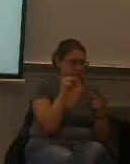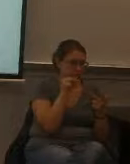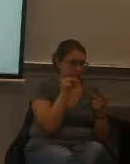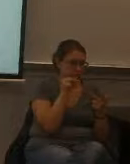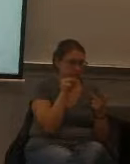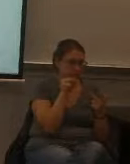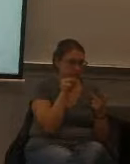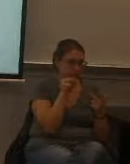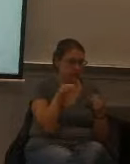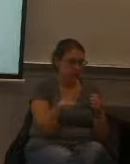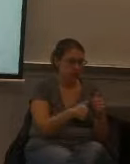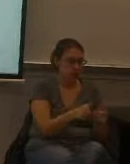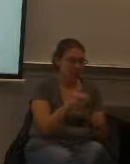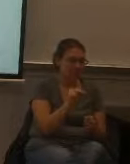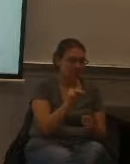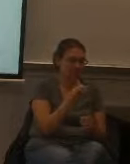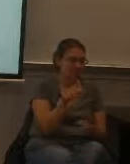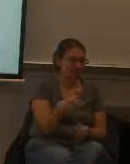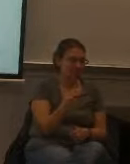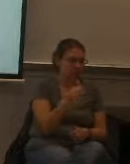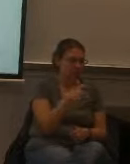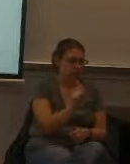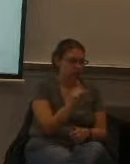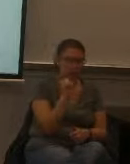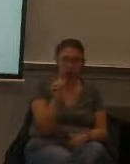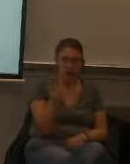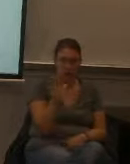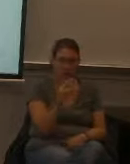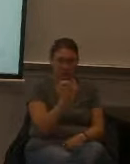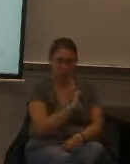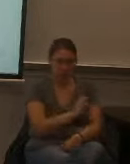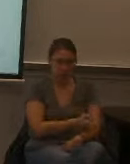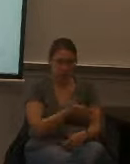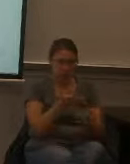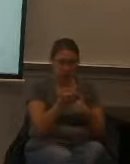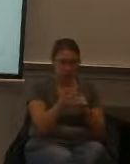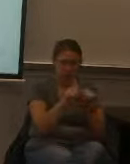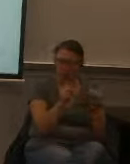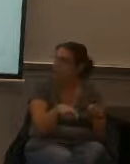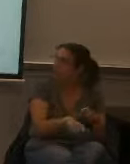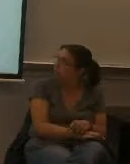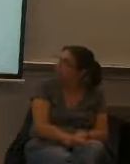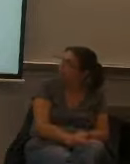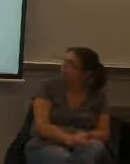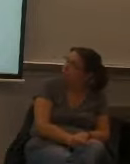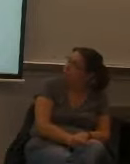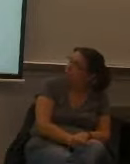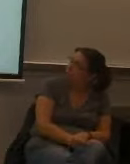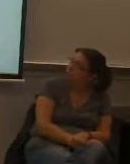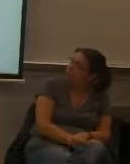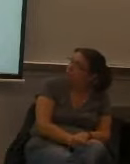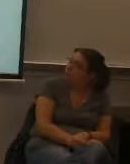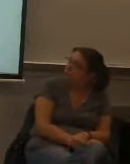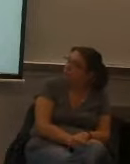so following nitrogen and phosphorus rather than carbon and energy through the system.